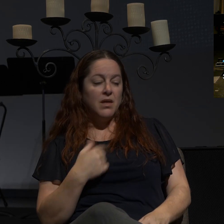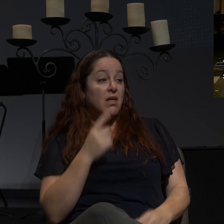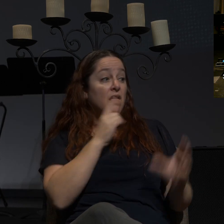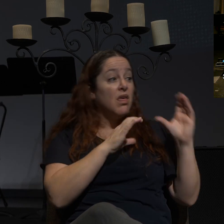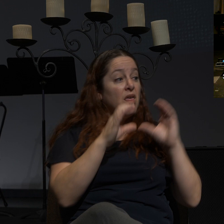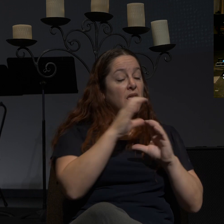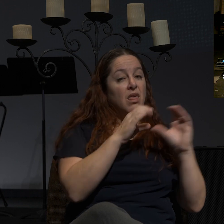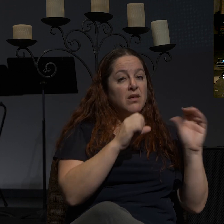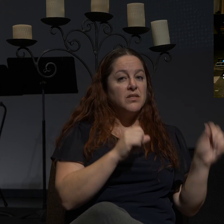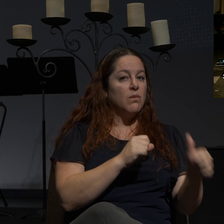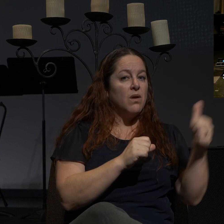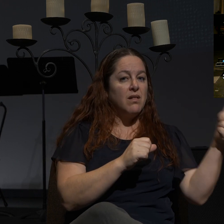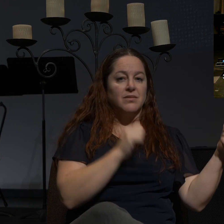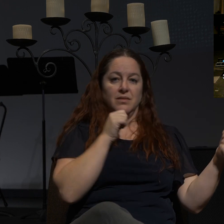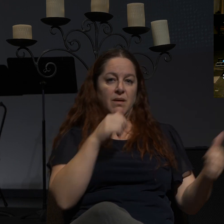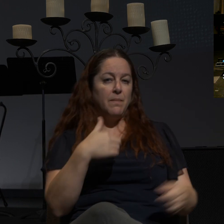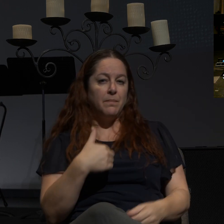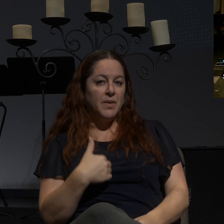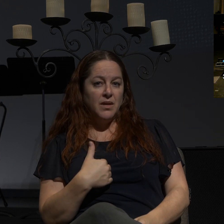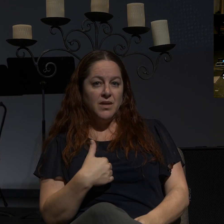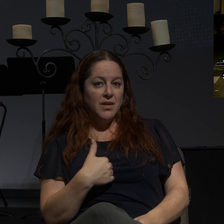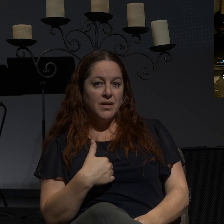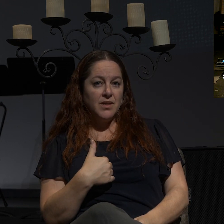someone other than me.